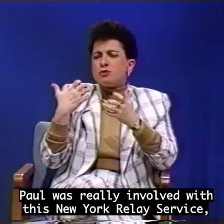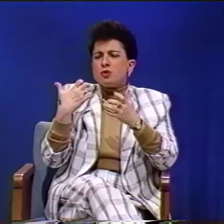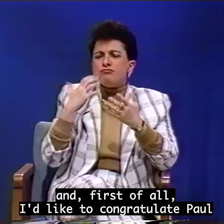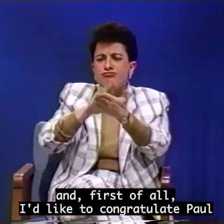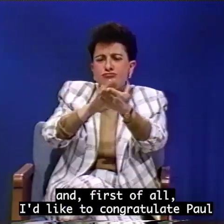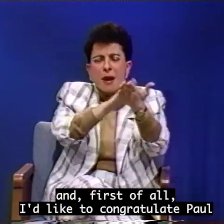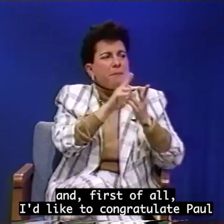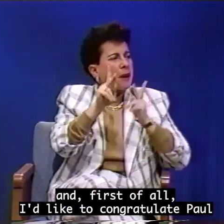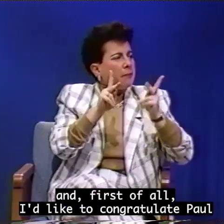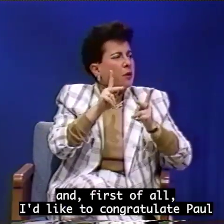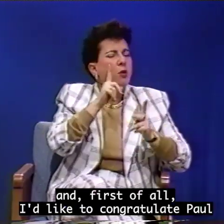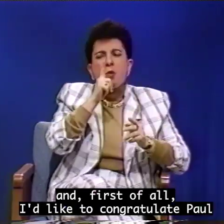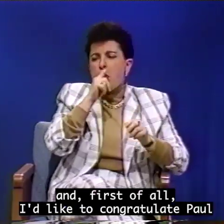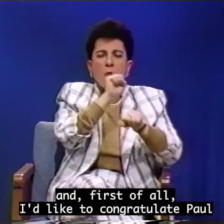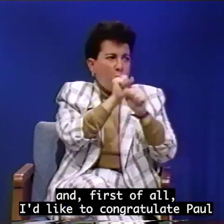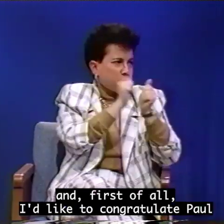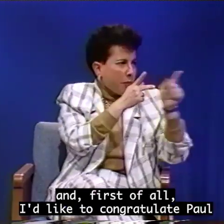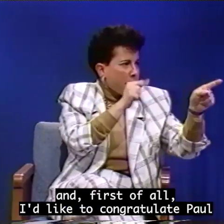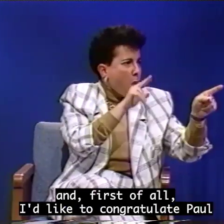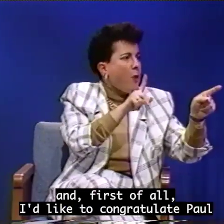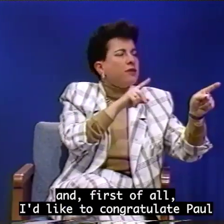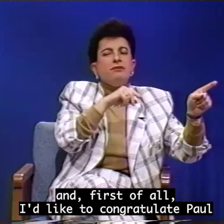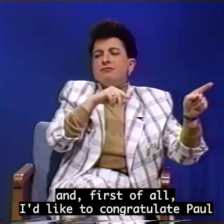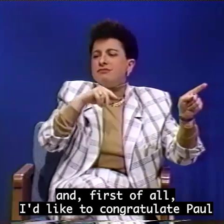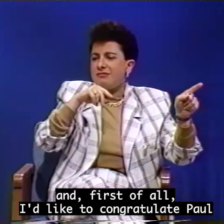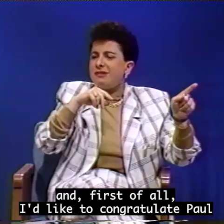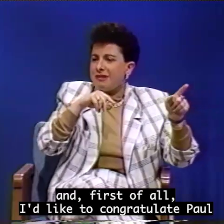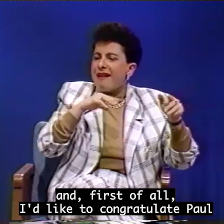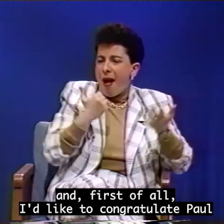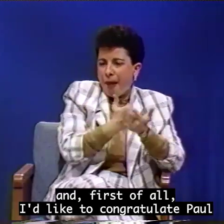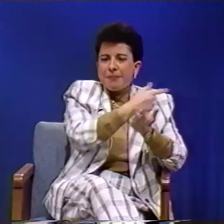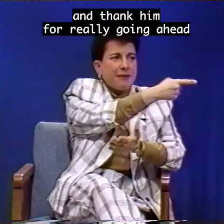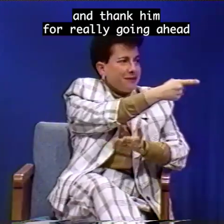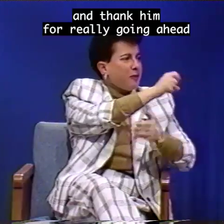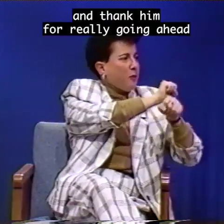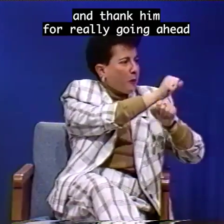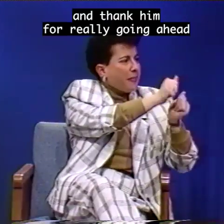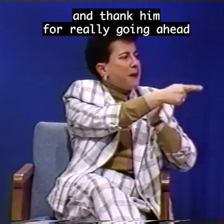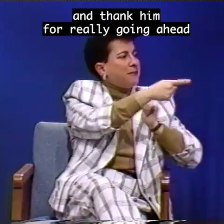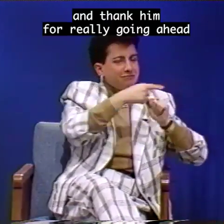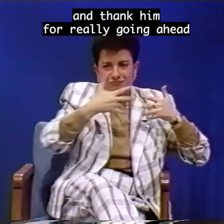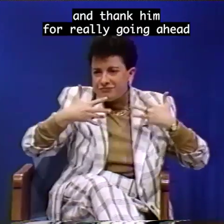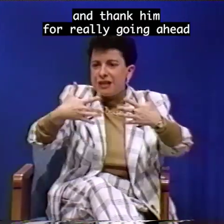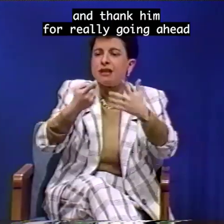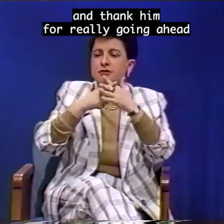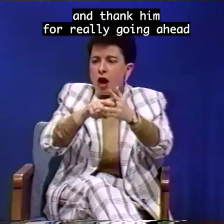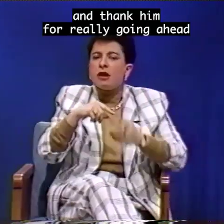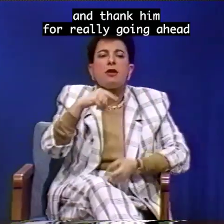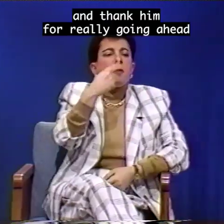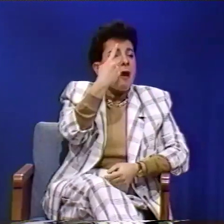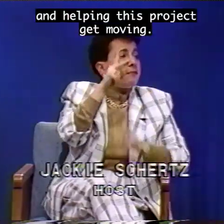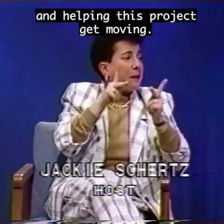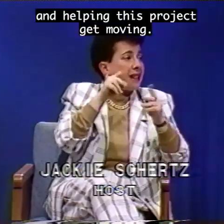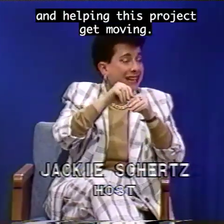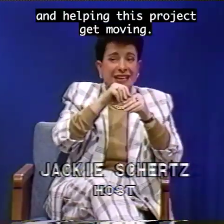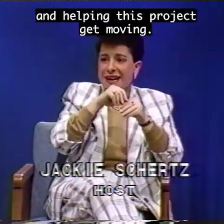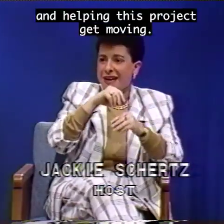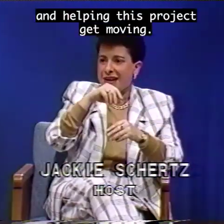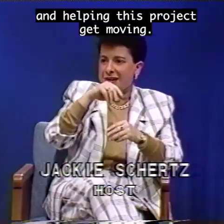Service, and first of all, I'd like to congratulate Paul and thank him for really going ahead and helping this